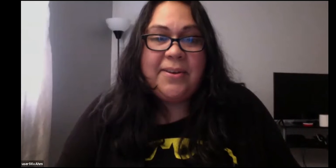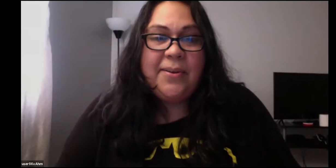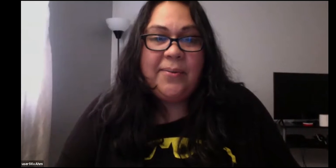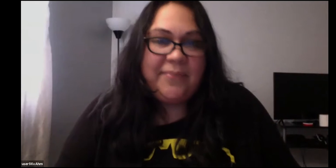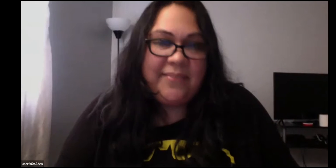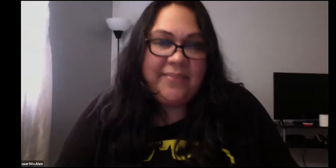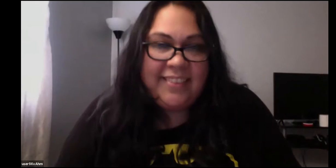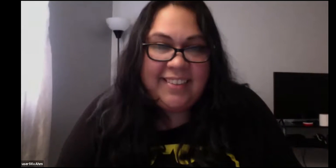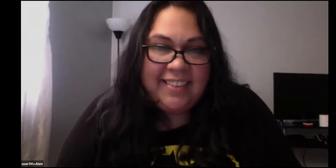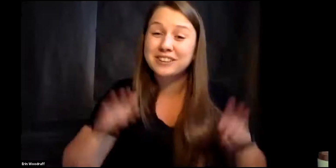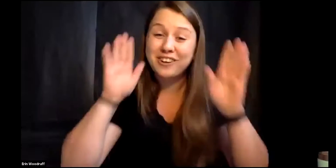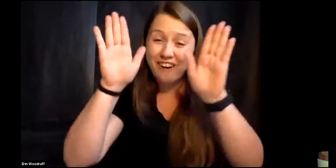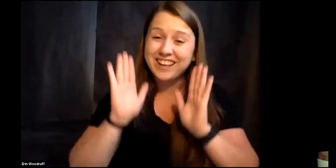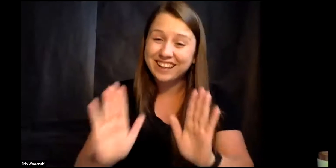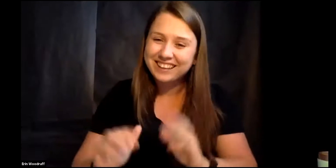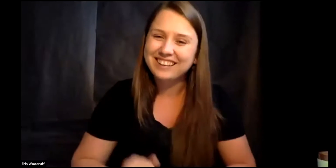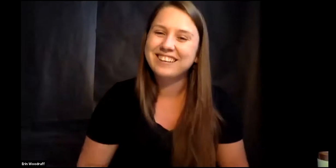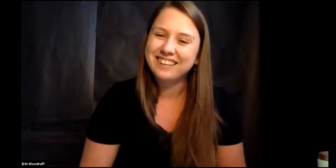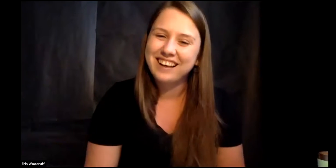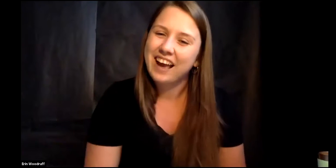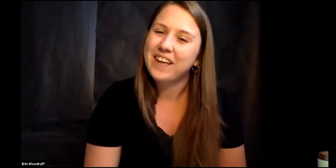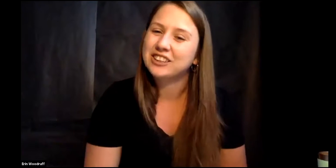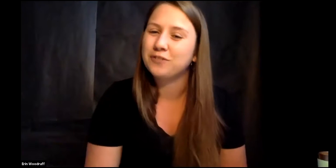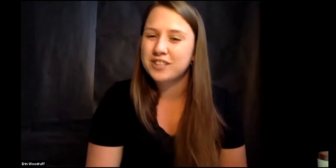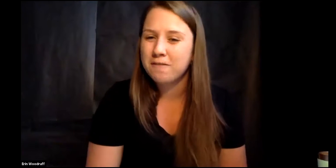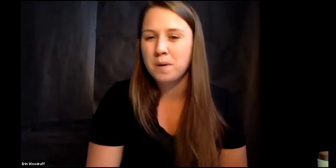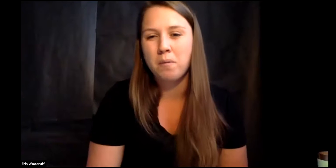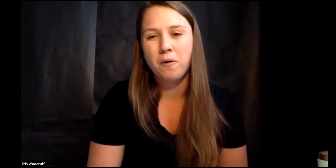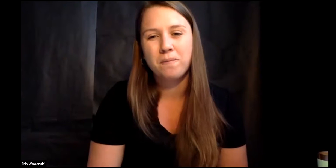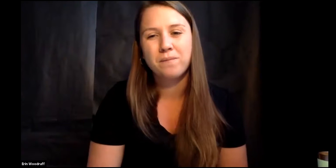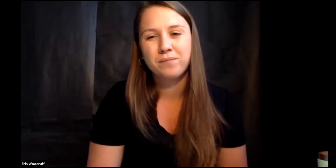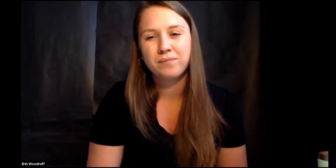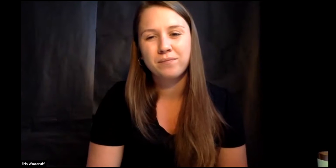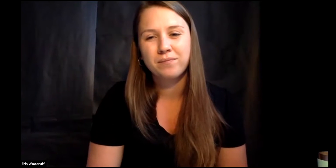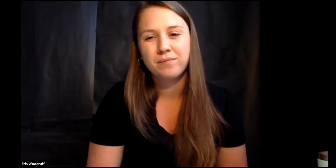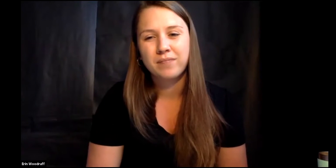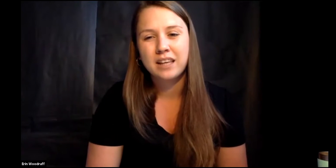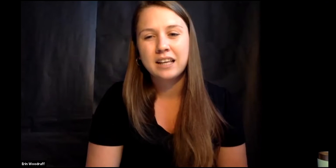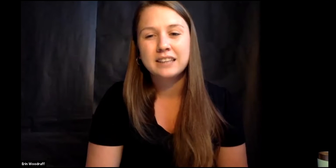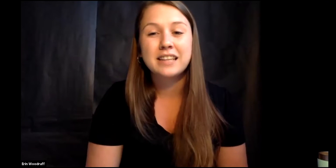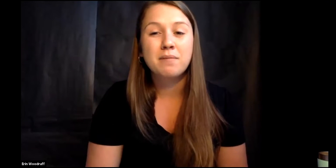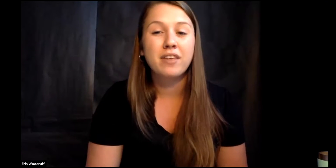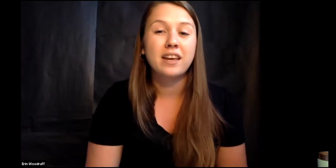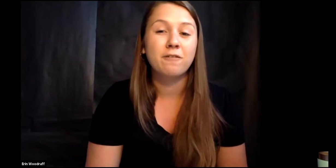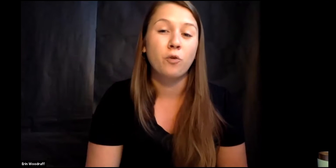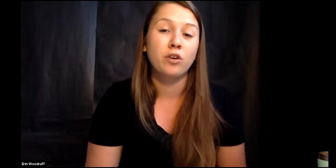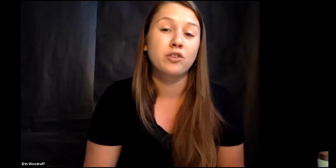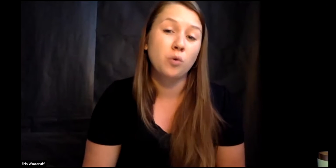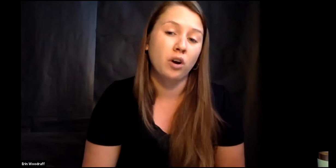awesome. Lets me know that someone's calling, and that's for deaf people. Same thing for the door, like